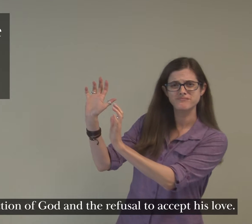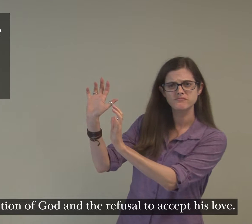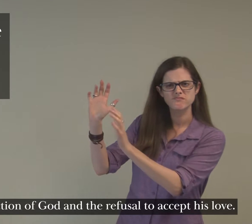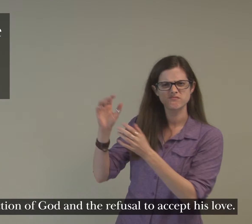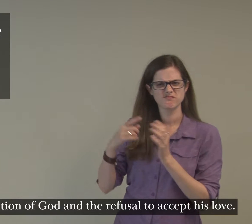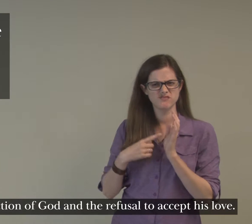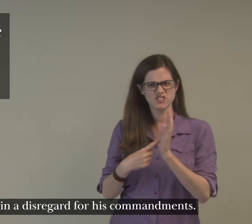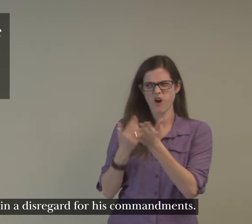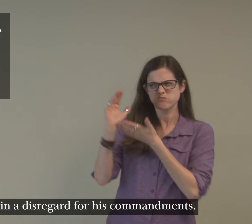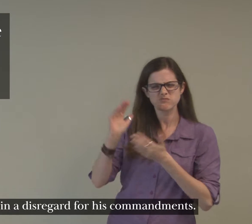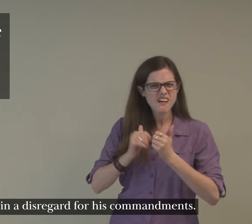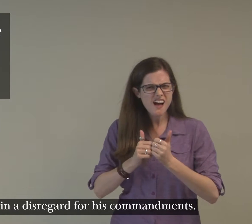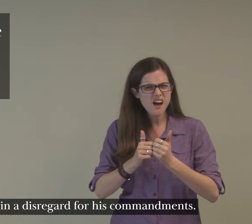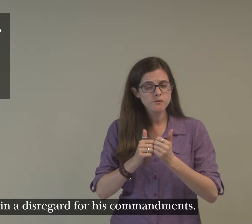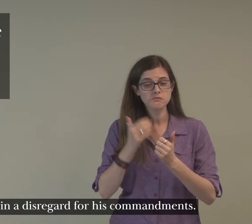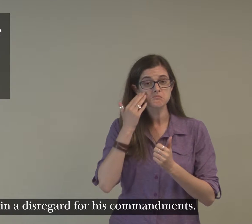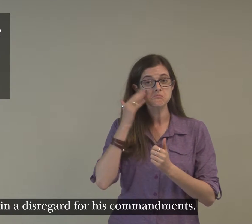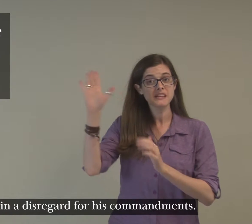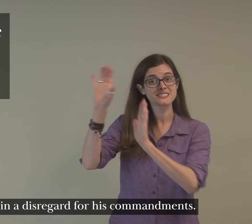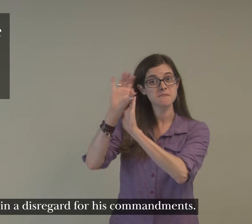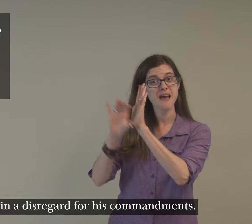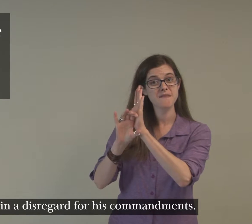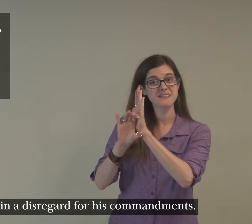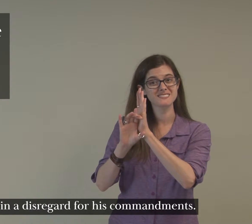This is manifested in a disregard for His commandments.